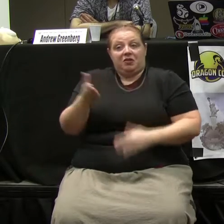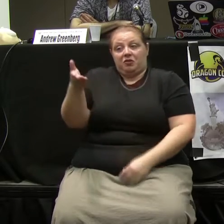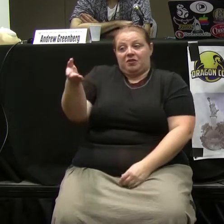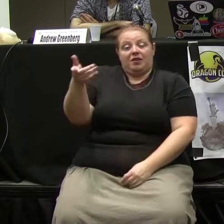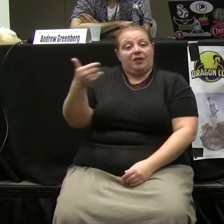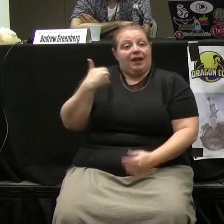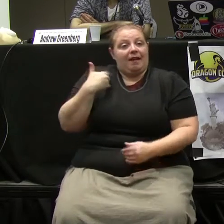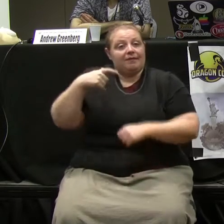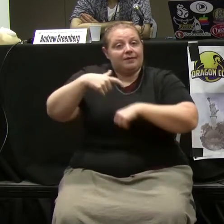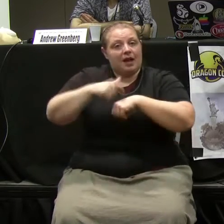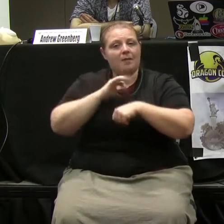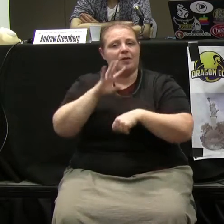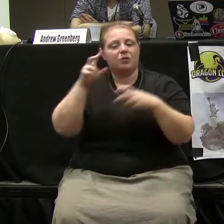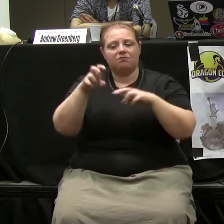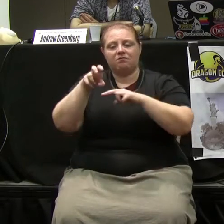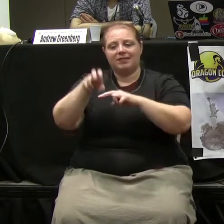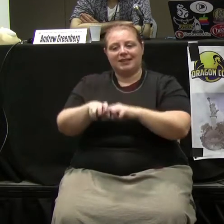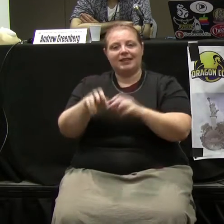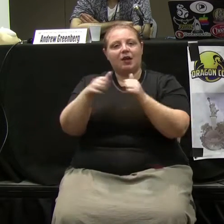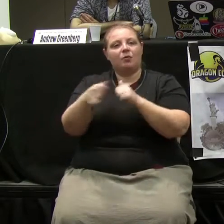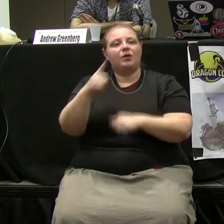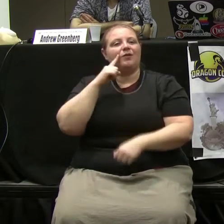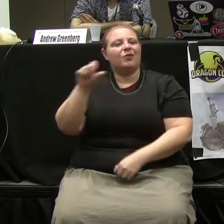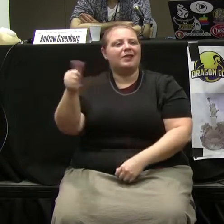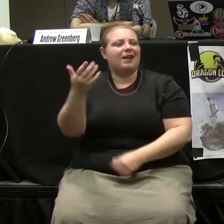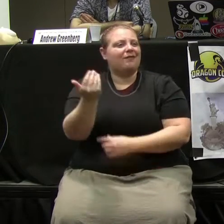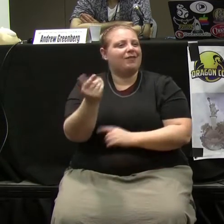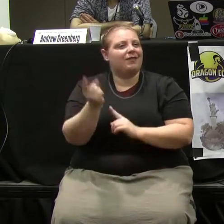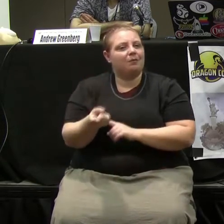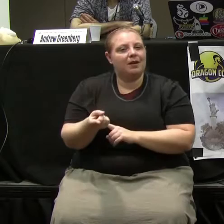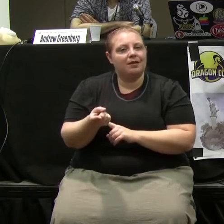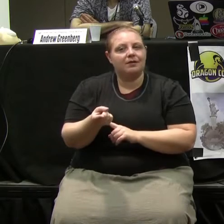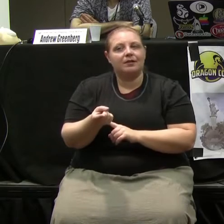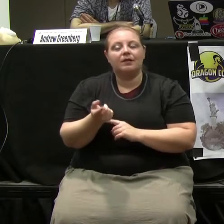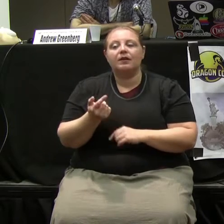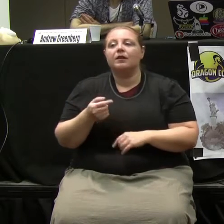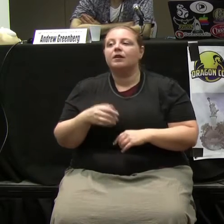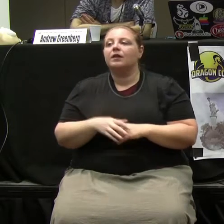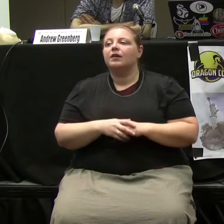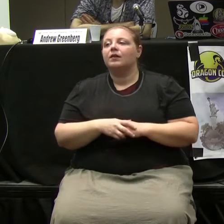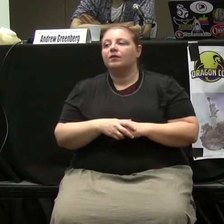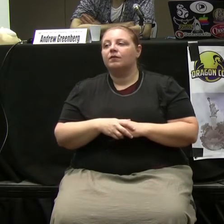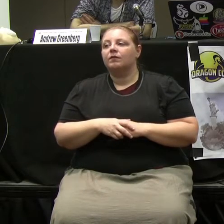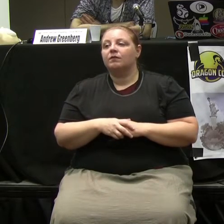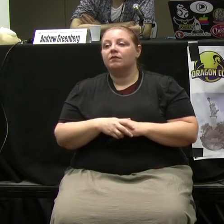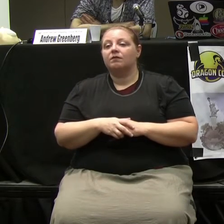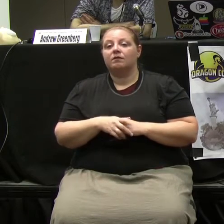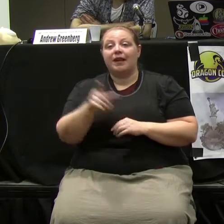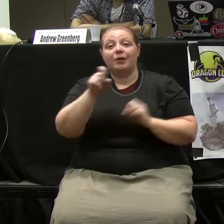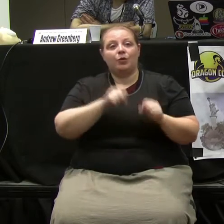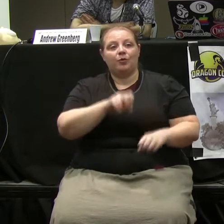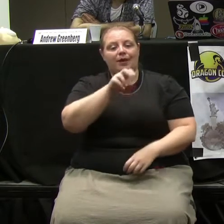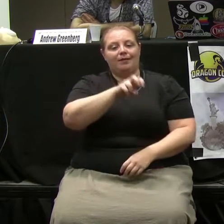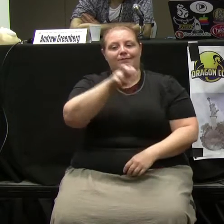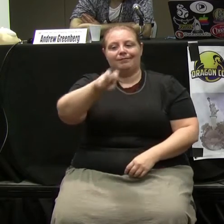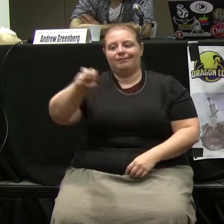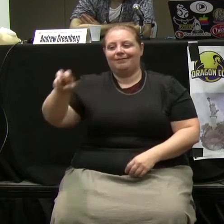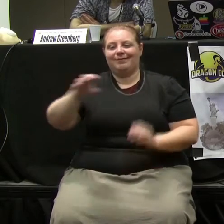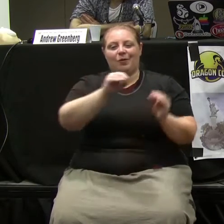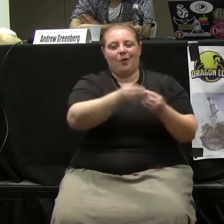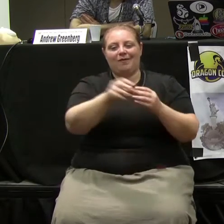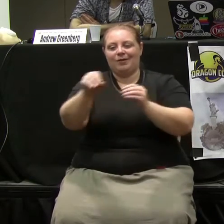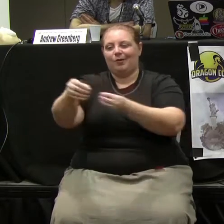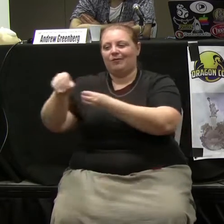got time, he'll talk to you for 10, 15 minutes. And, you know, you can go office to office and do that. And if you're his constituent or